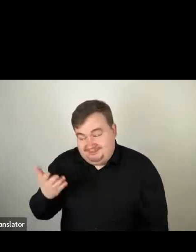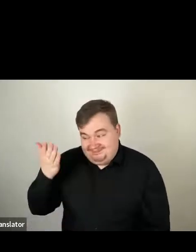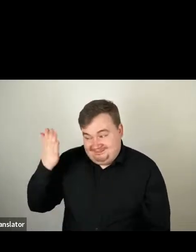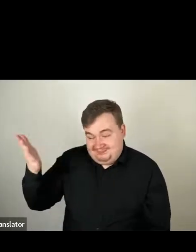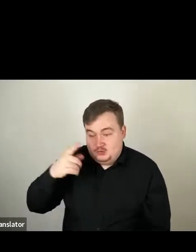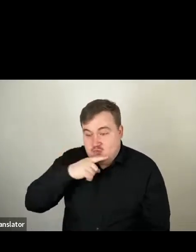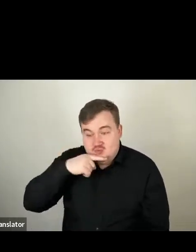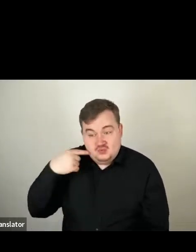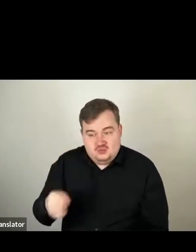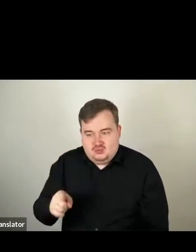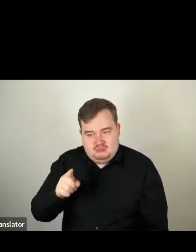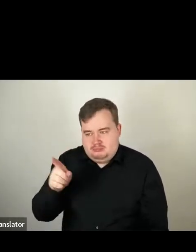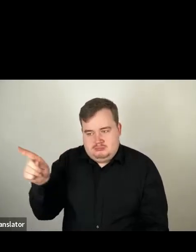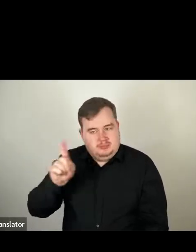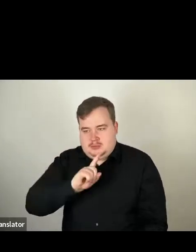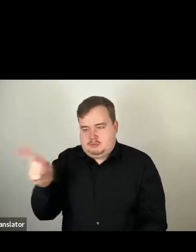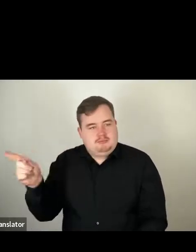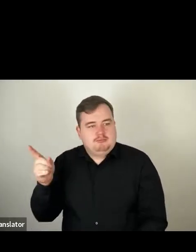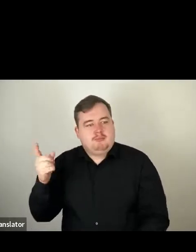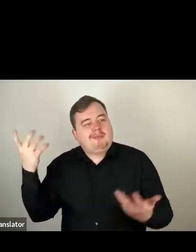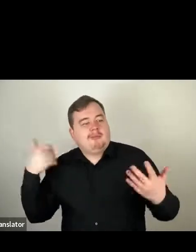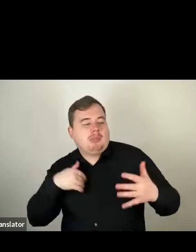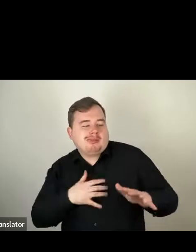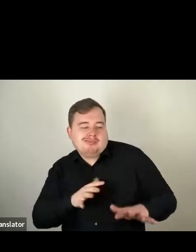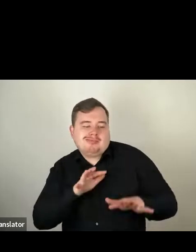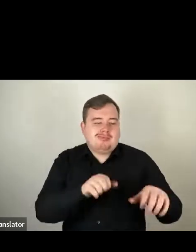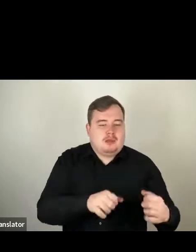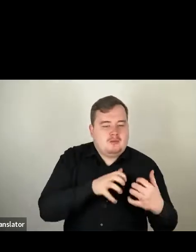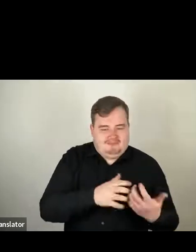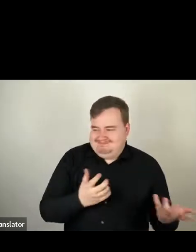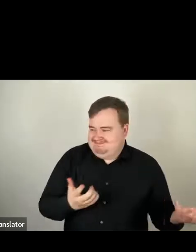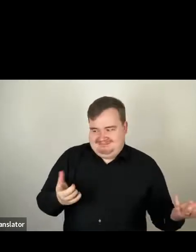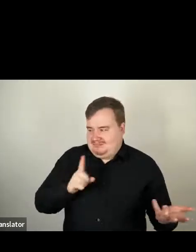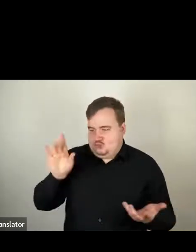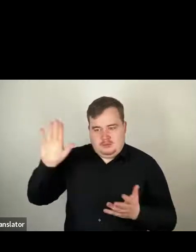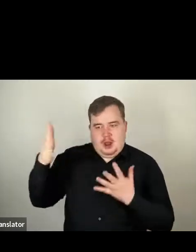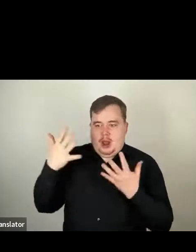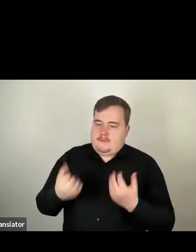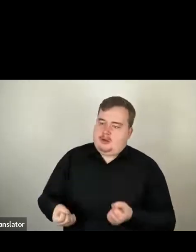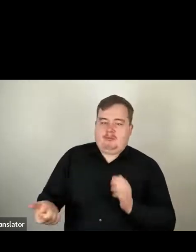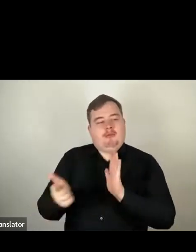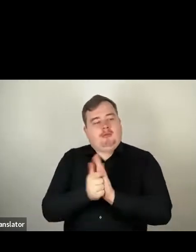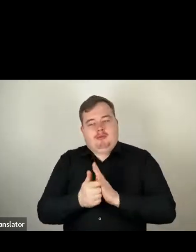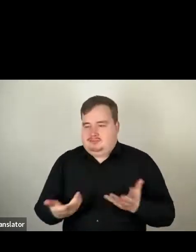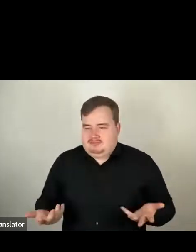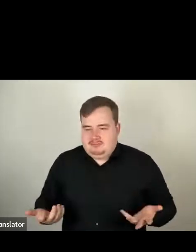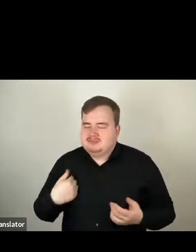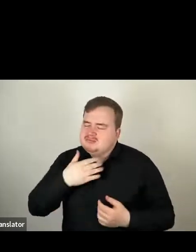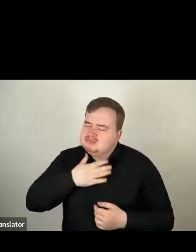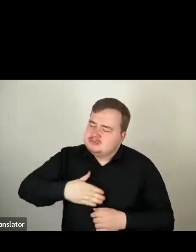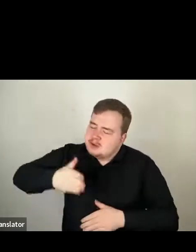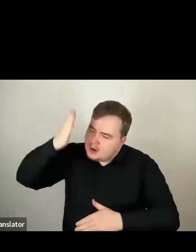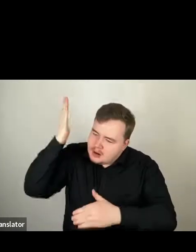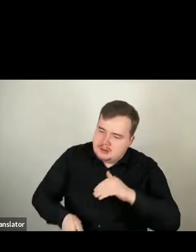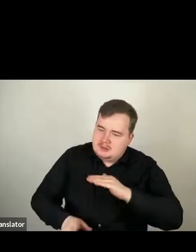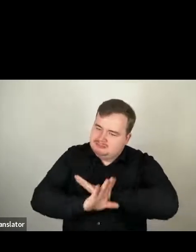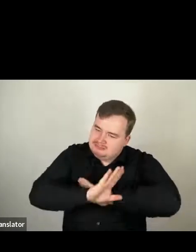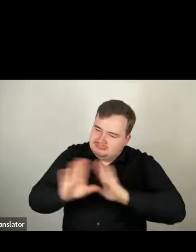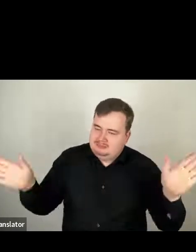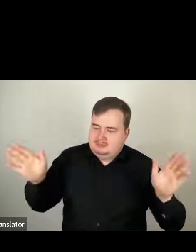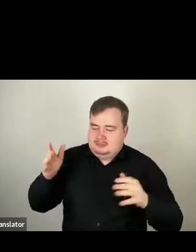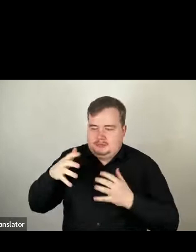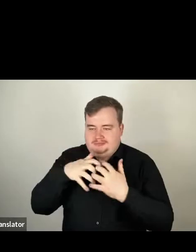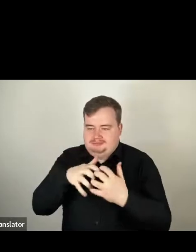say, please stop the war. It's not right to go to